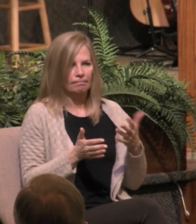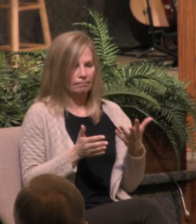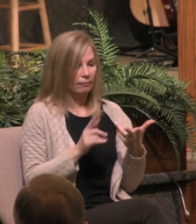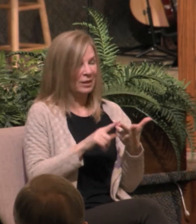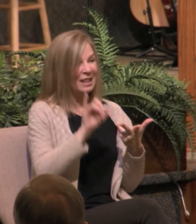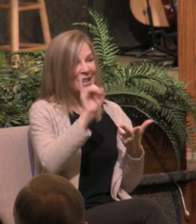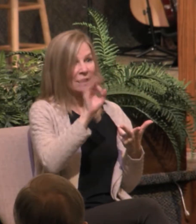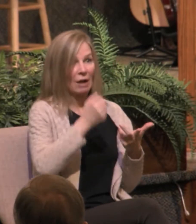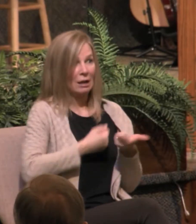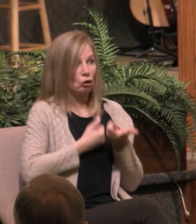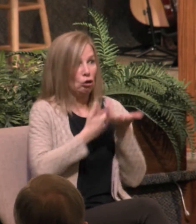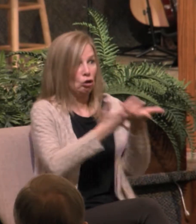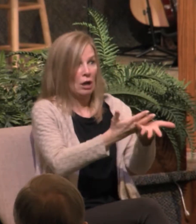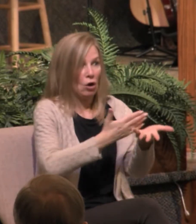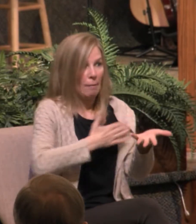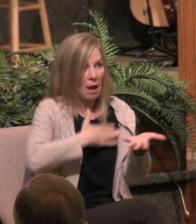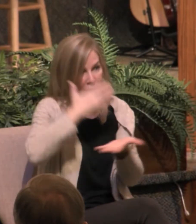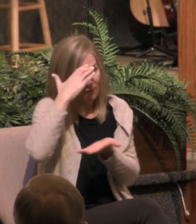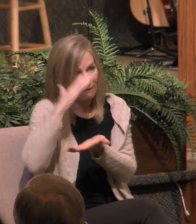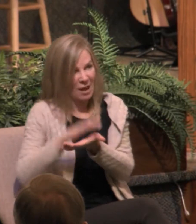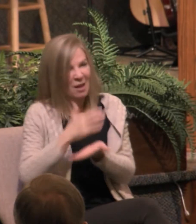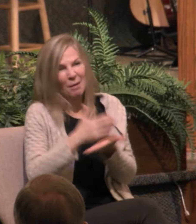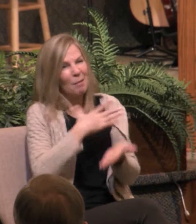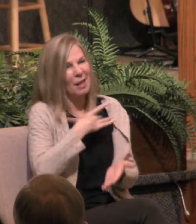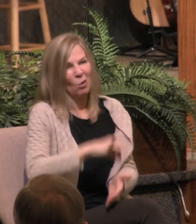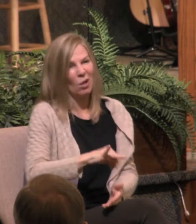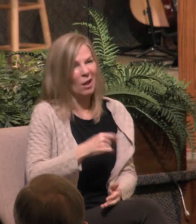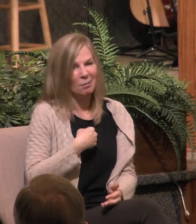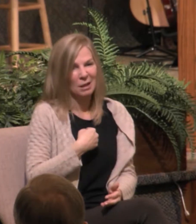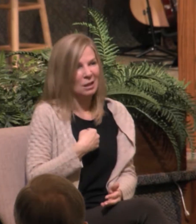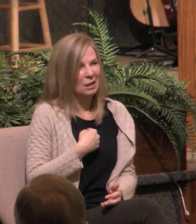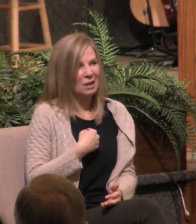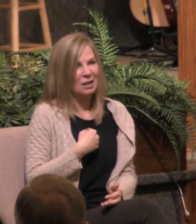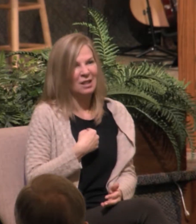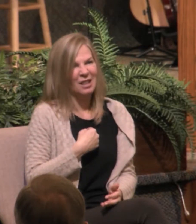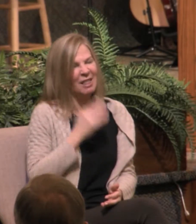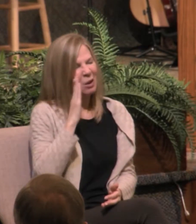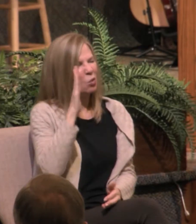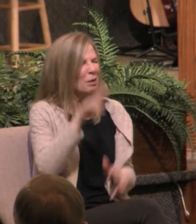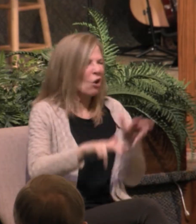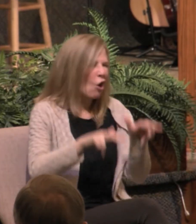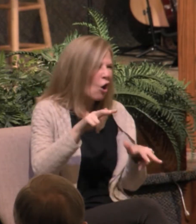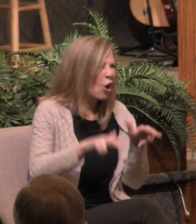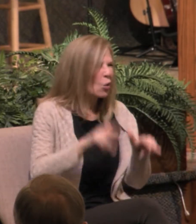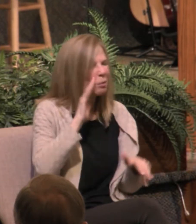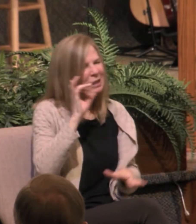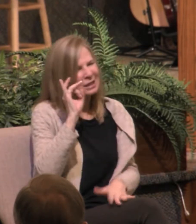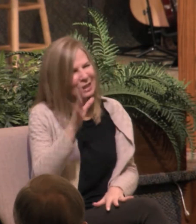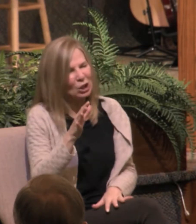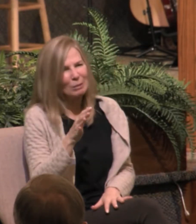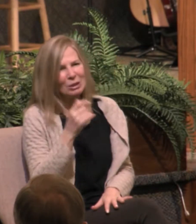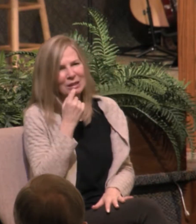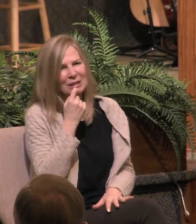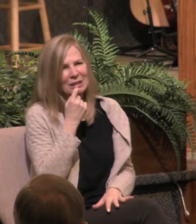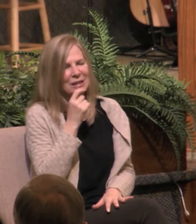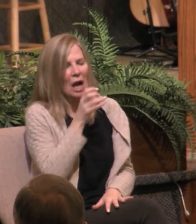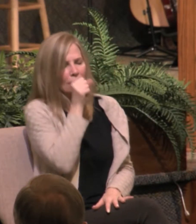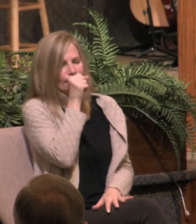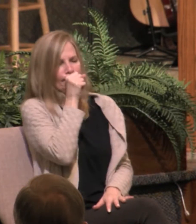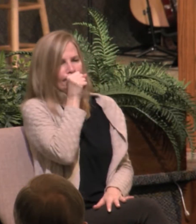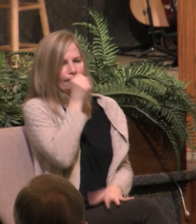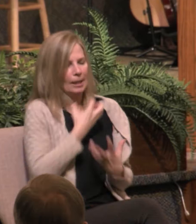Well, if I share my faith with them, they might not like it, and then they might, it's going to be awkward, and that's just going to be terrible. I better stay back.